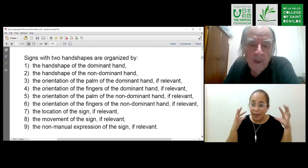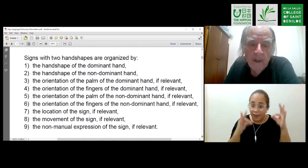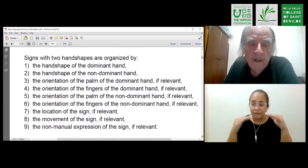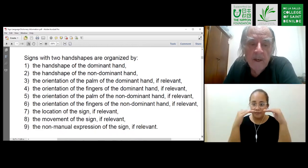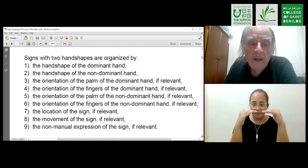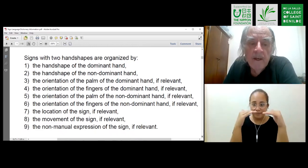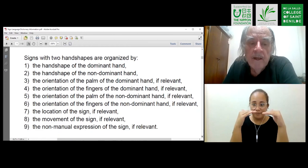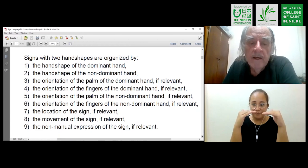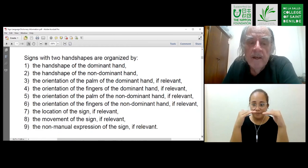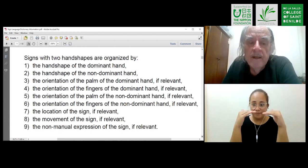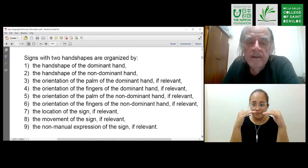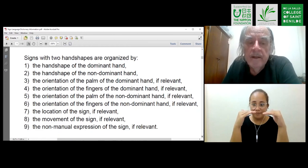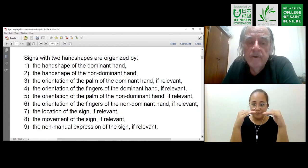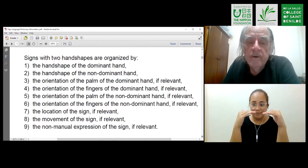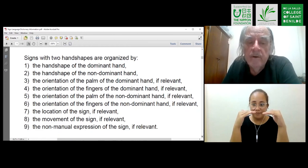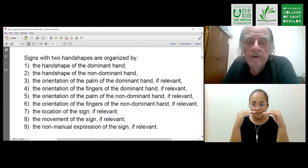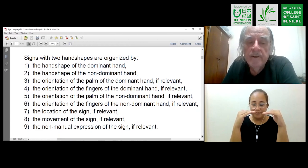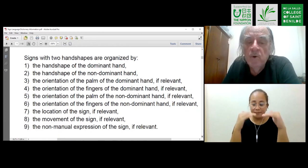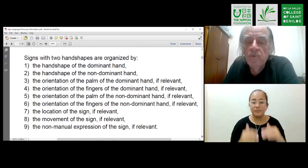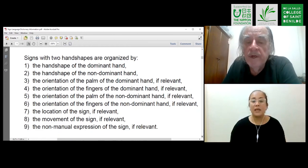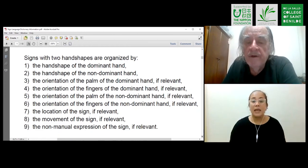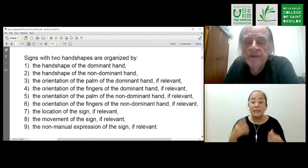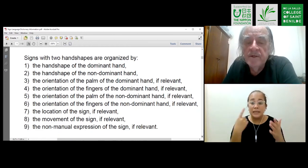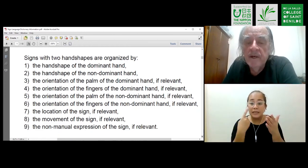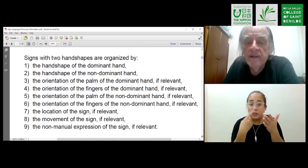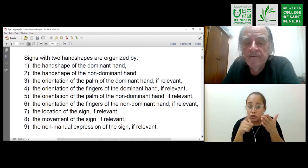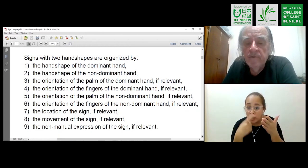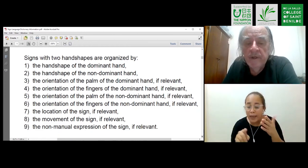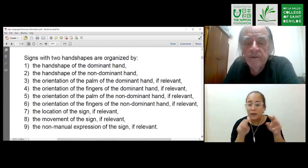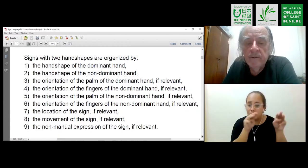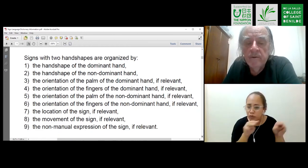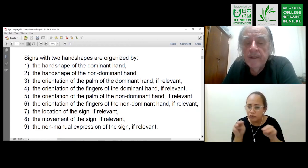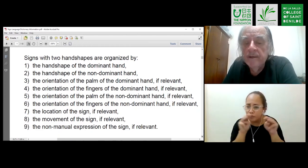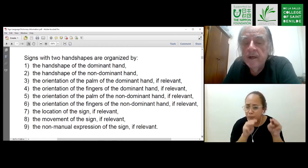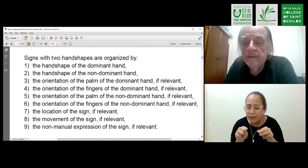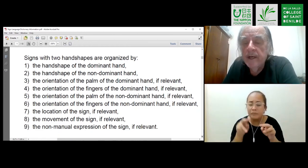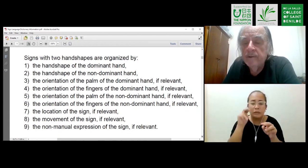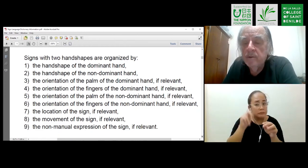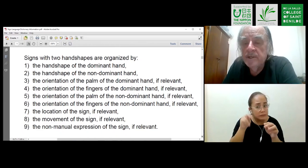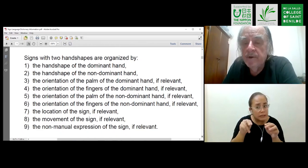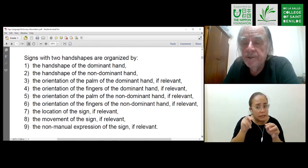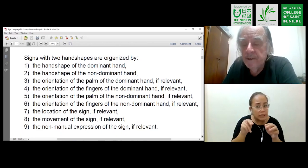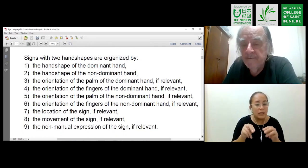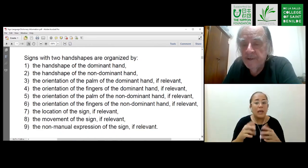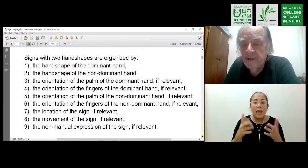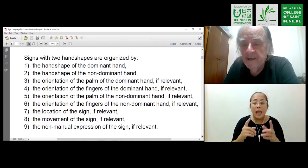Okay. Then you can look at the movement of the sign if you need to, and the non-manual expression of the sign.